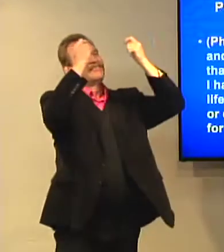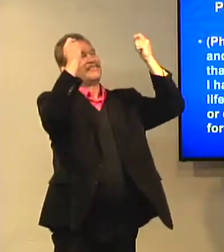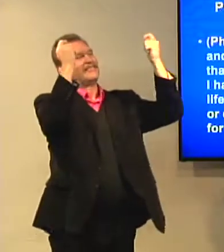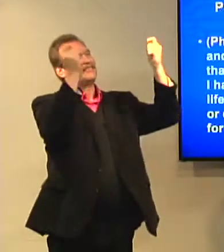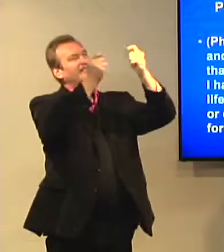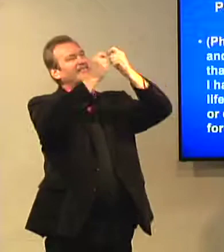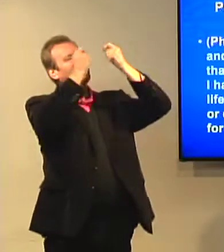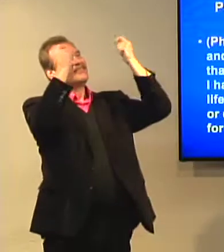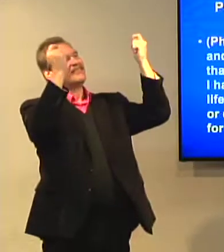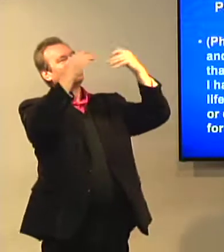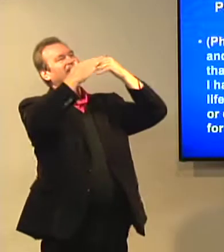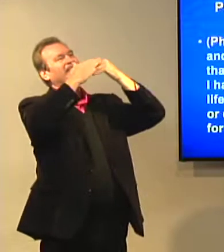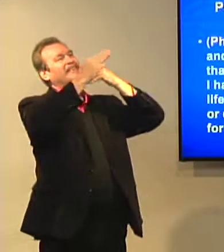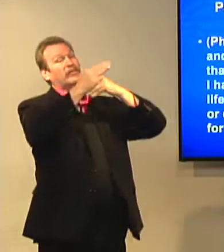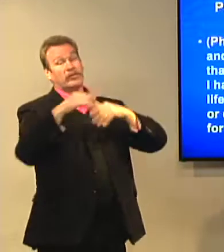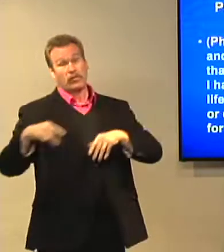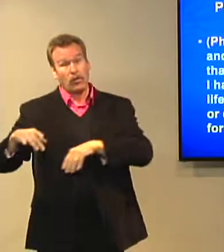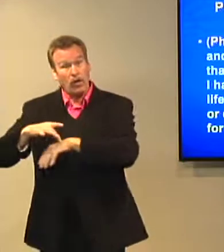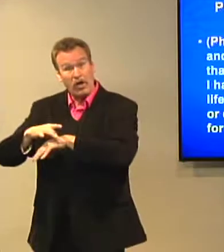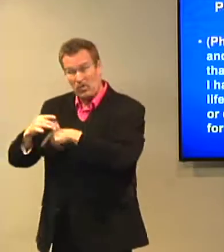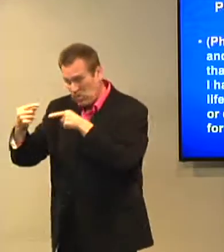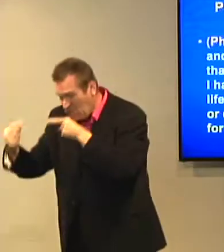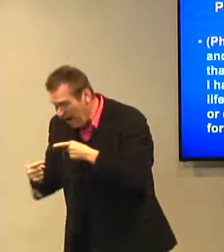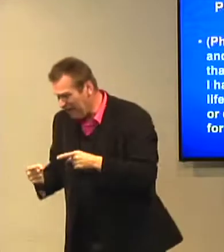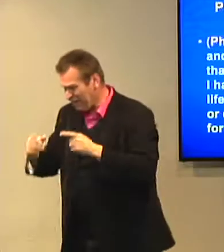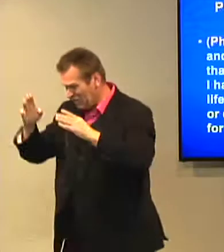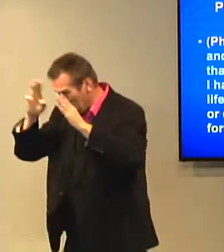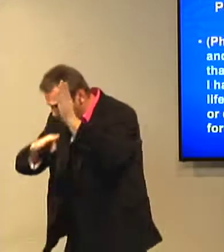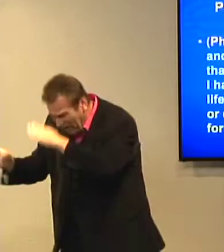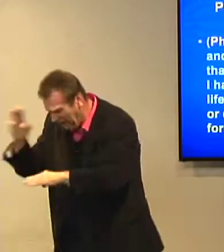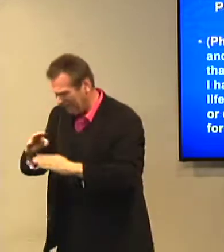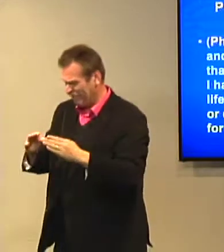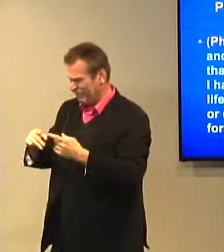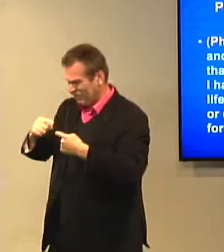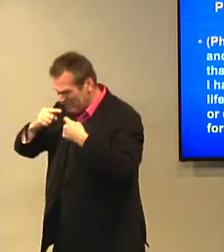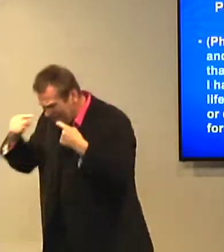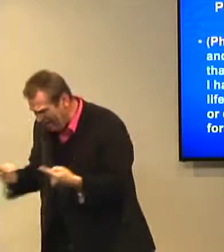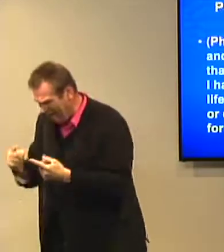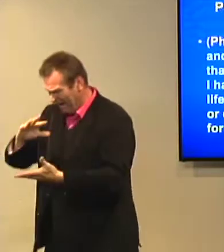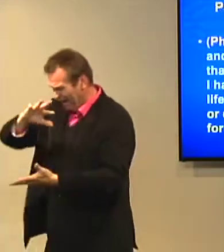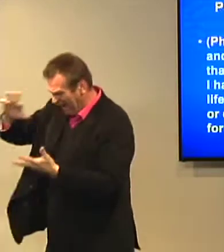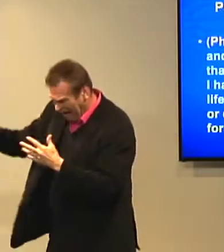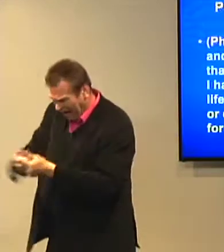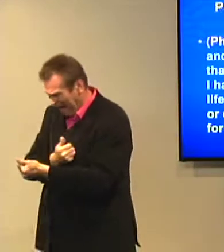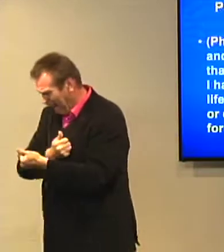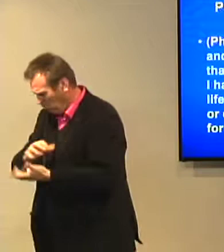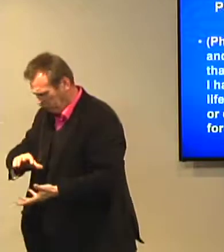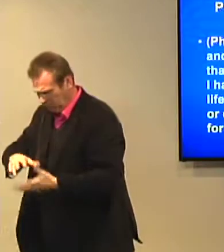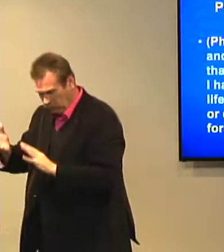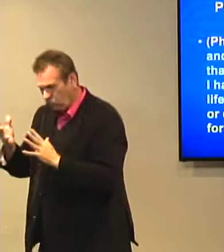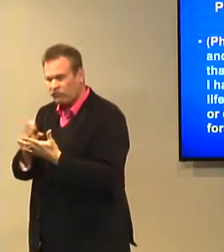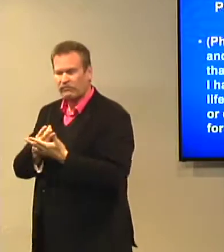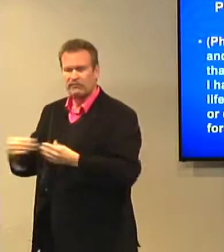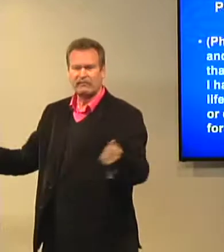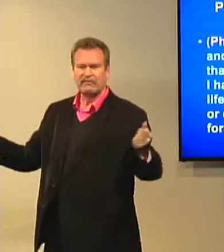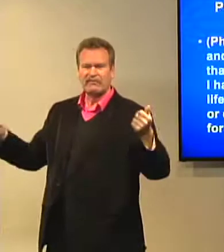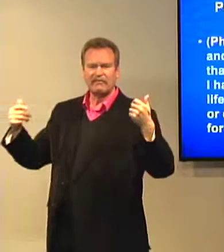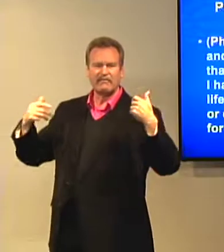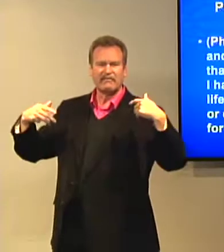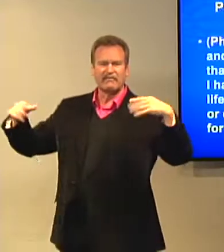are taken up with Christ in great jubilation. On earth we have struggles. We constantly are struggling